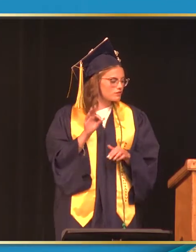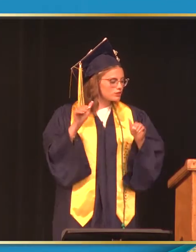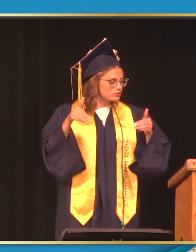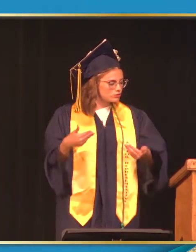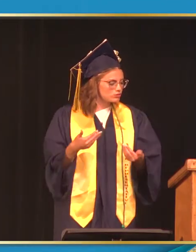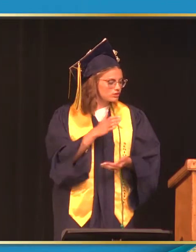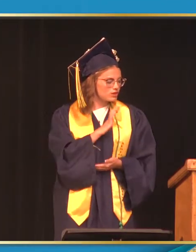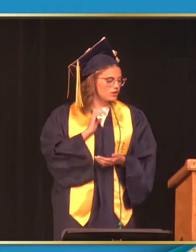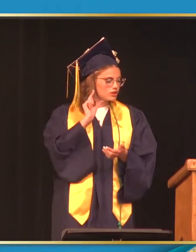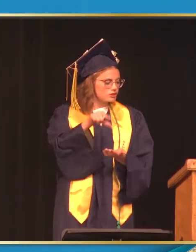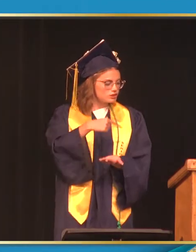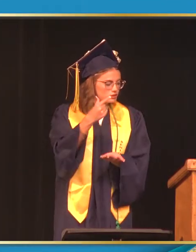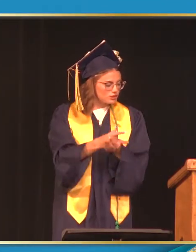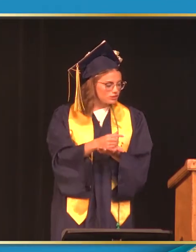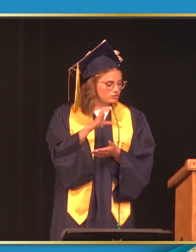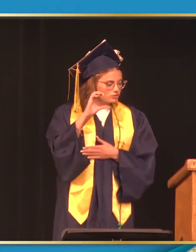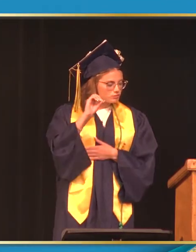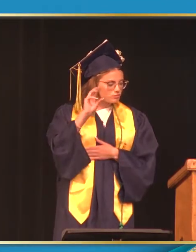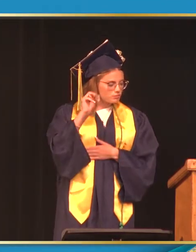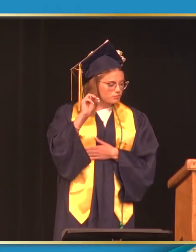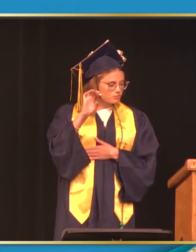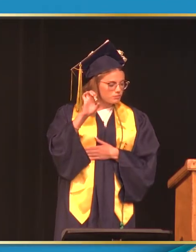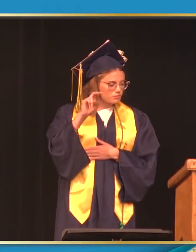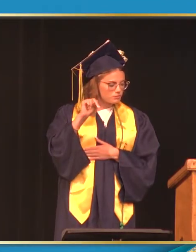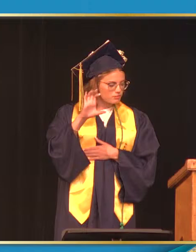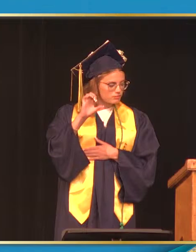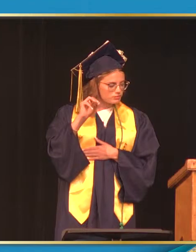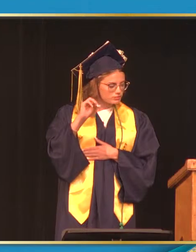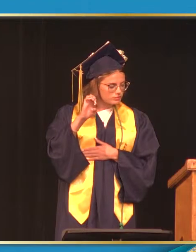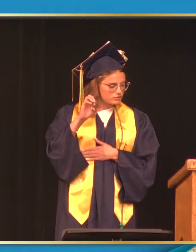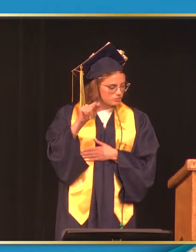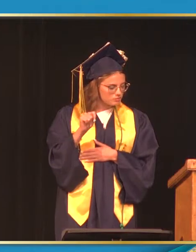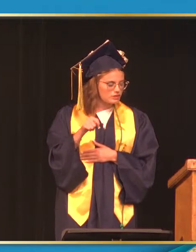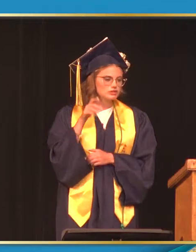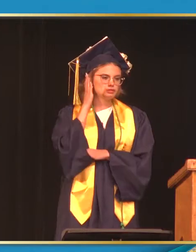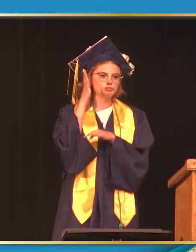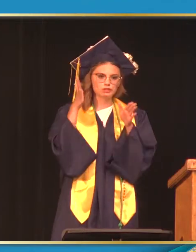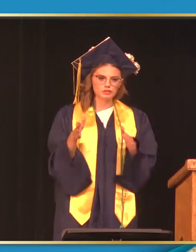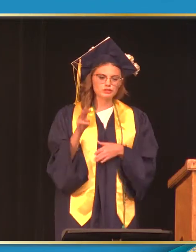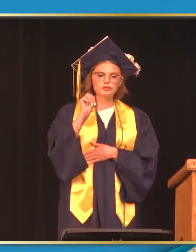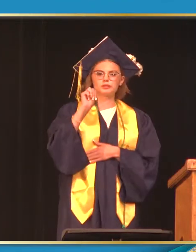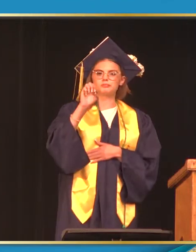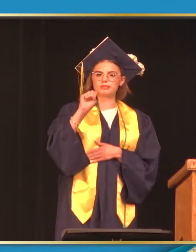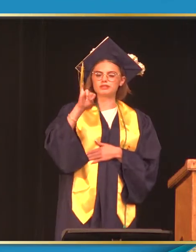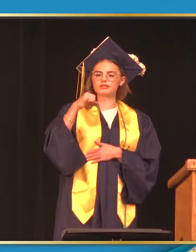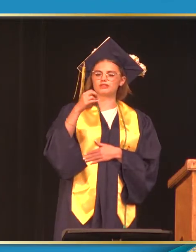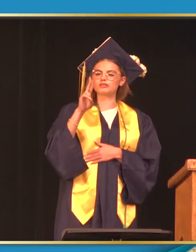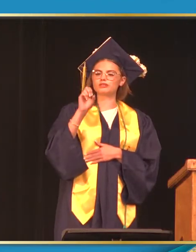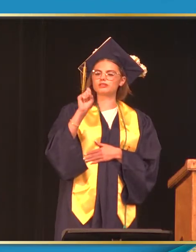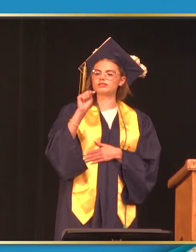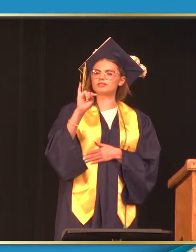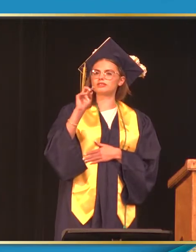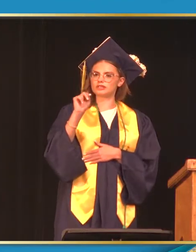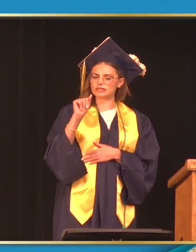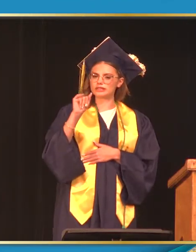I also have the pleasure of introducing our graduation commencement speaker, Miss Justina